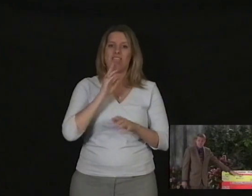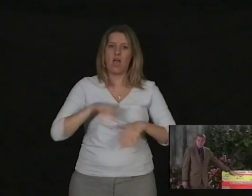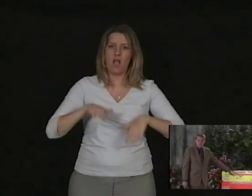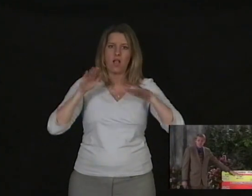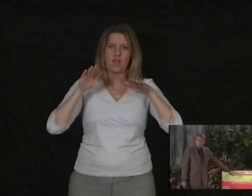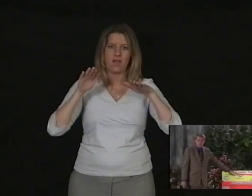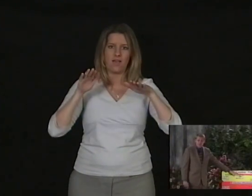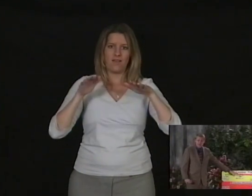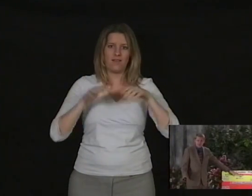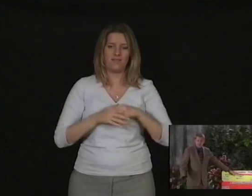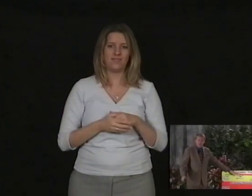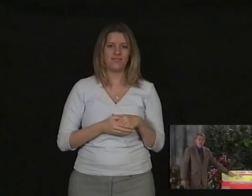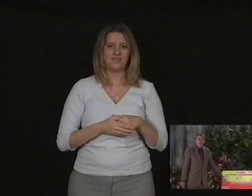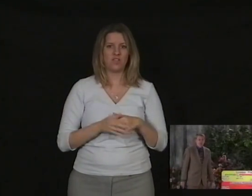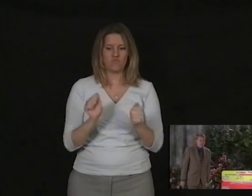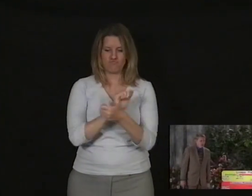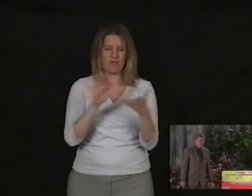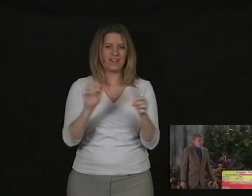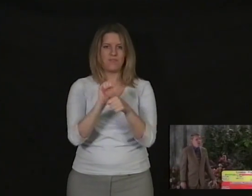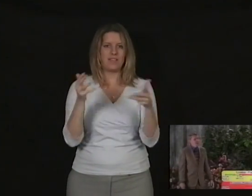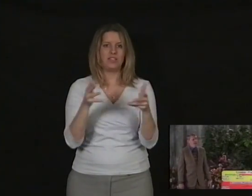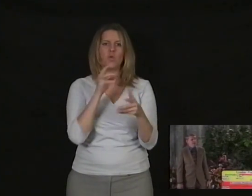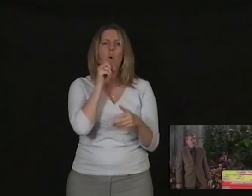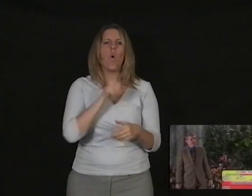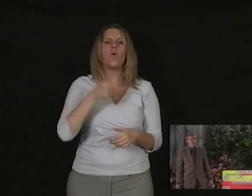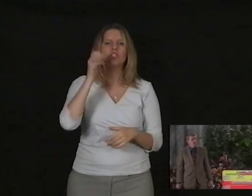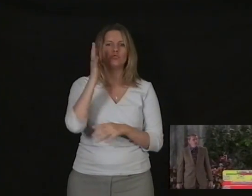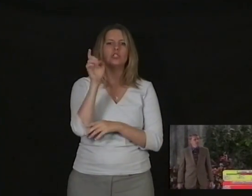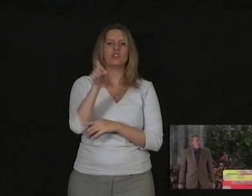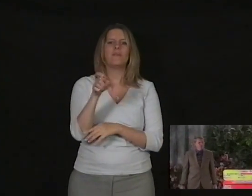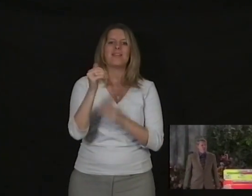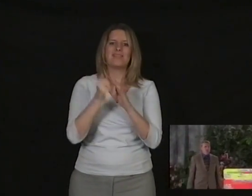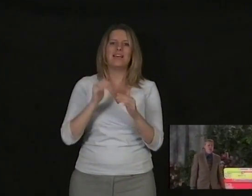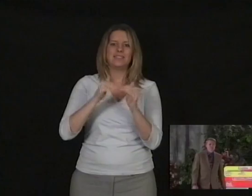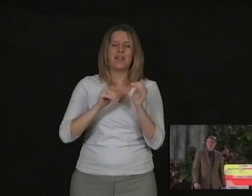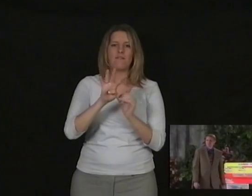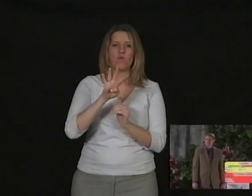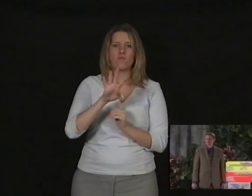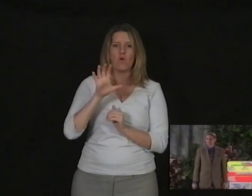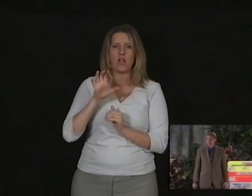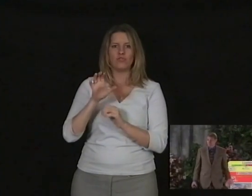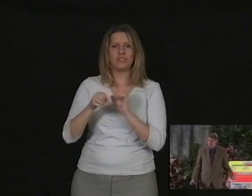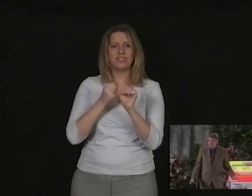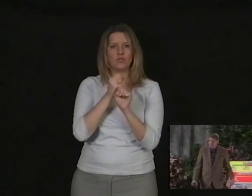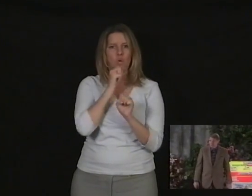flood. Wrecked everything. So the oldest tree ought to be less than 4,400 years old.